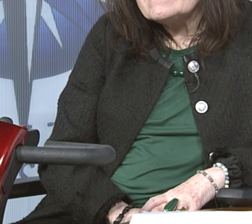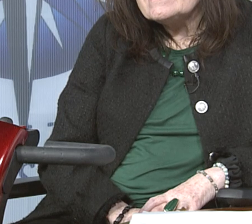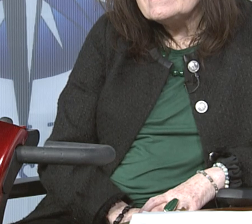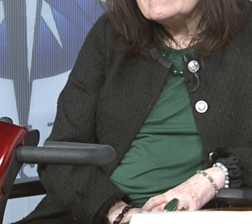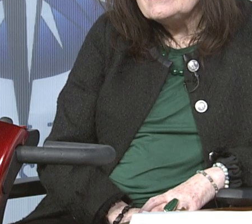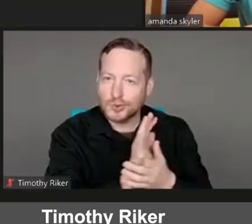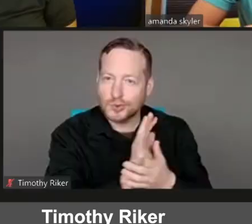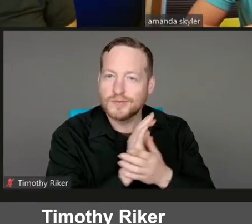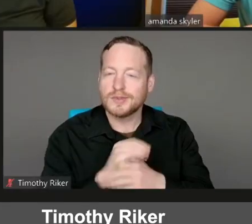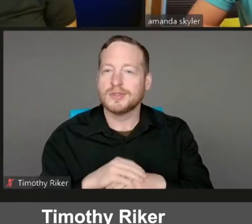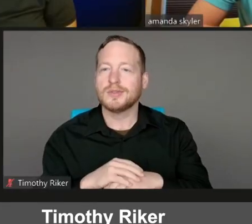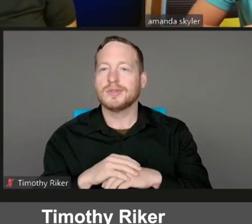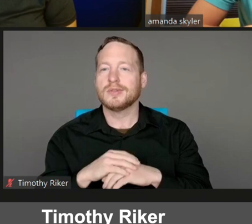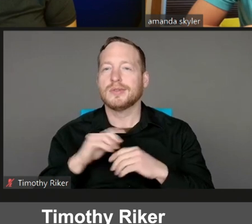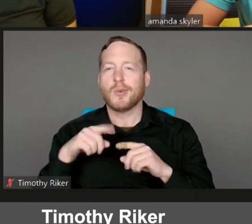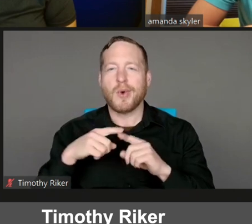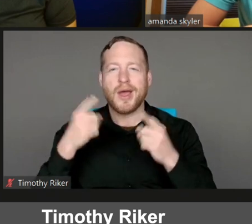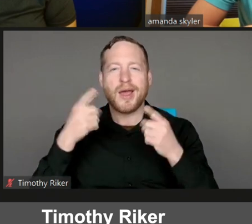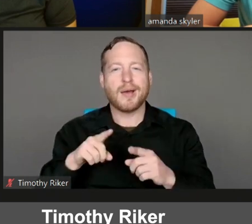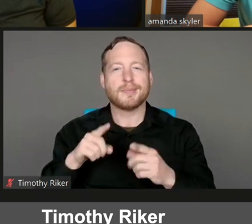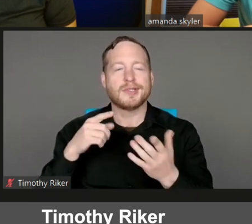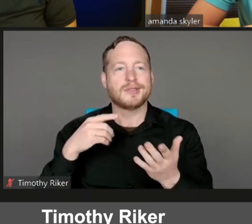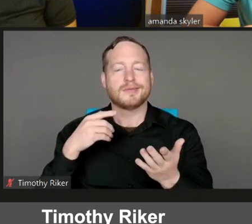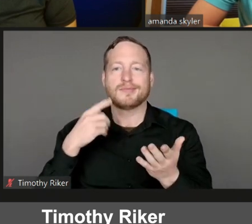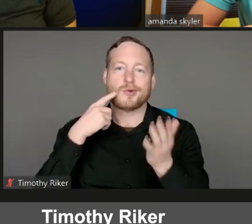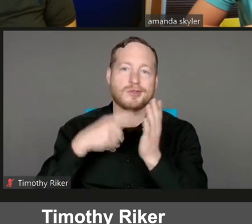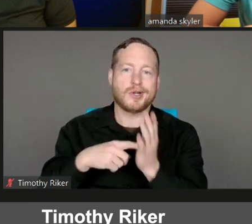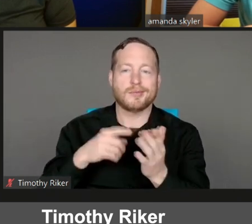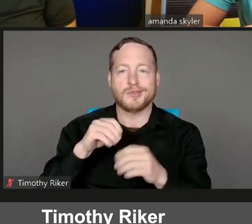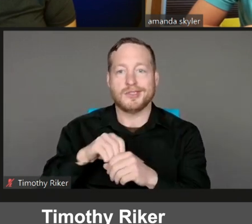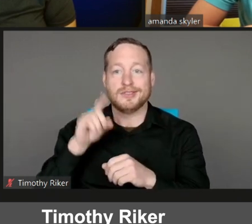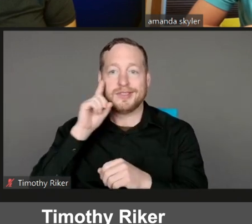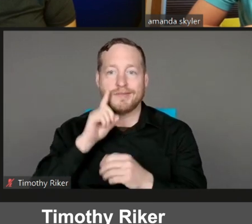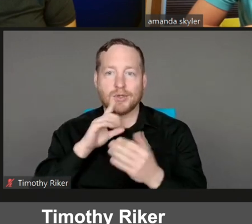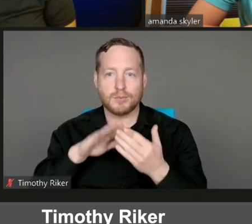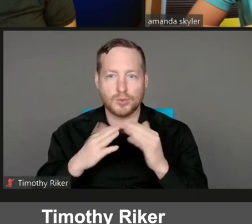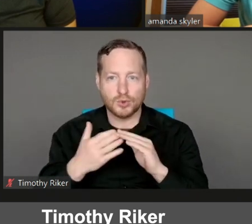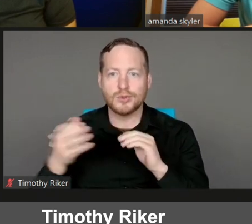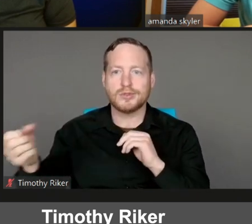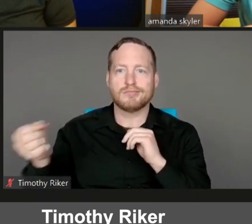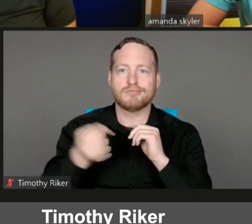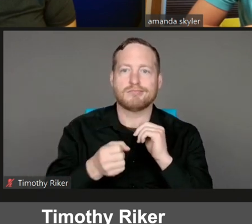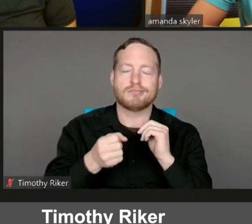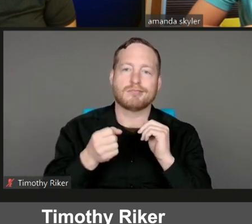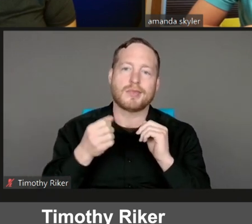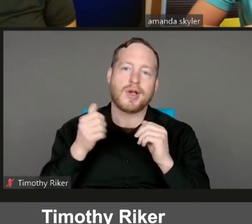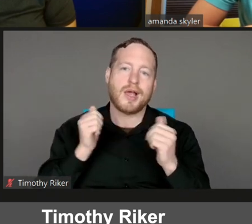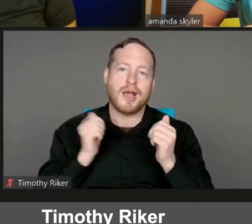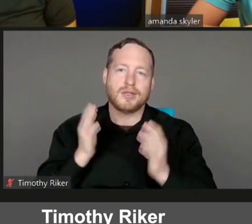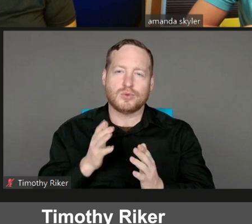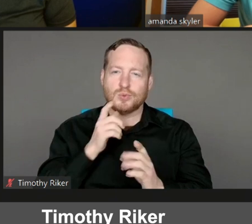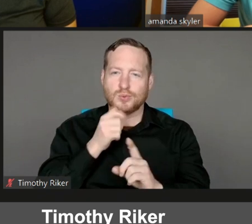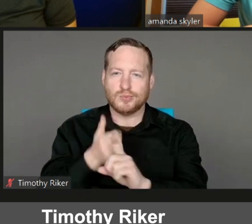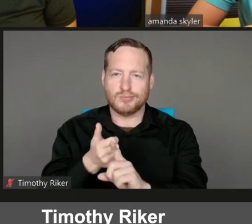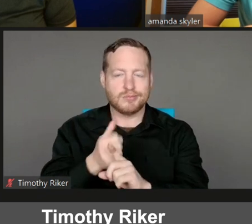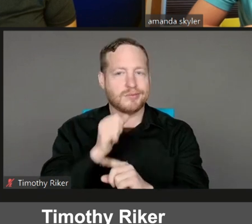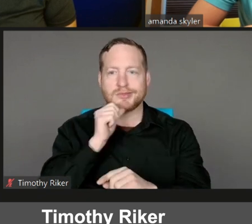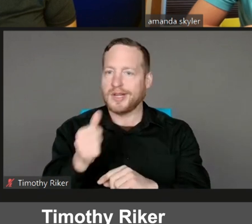show that there is a better way to have a relationship between actor and character particularly when it comes to the deaf